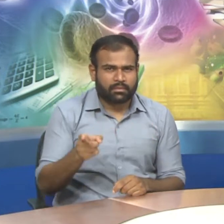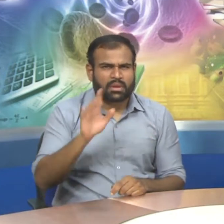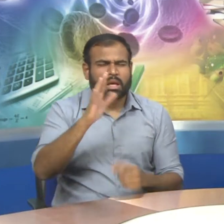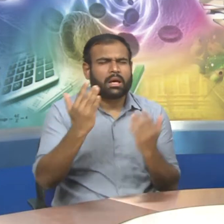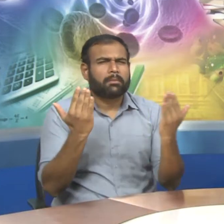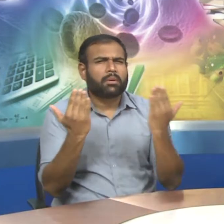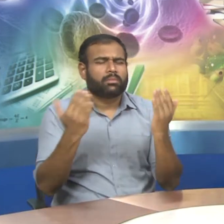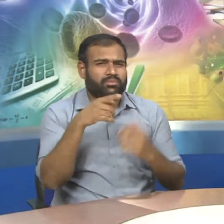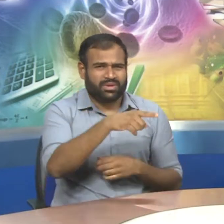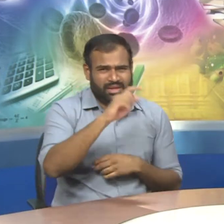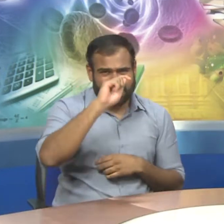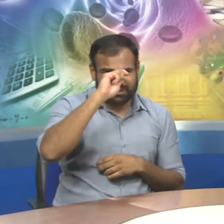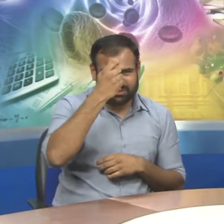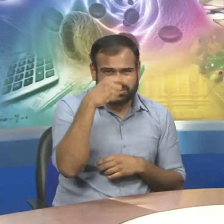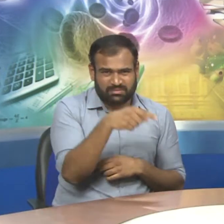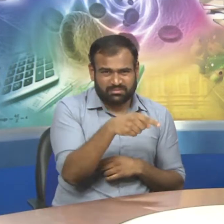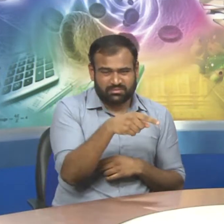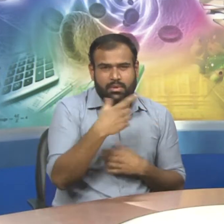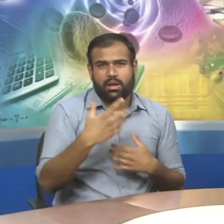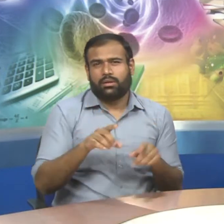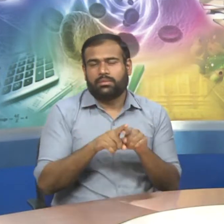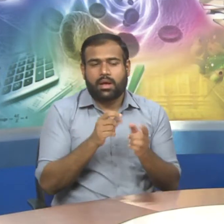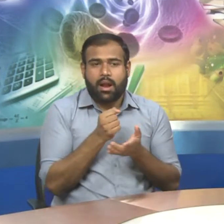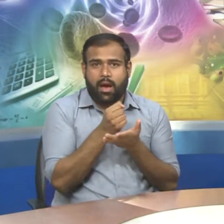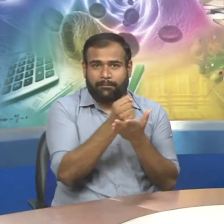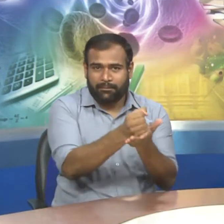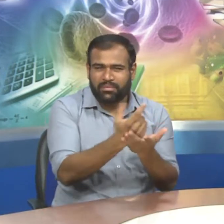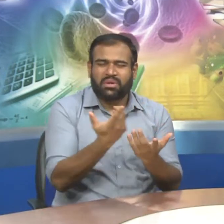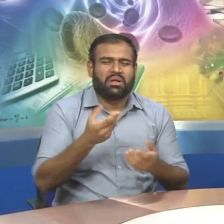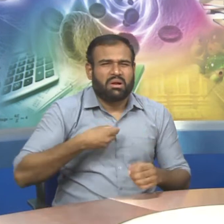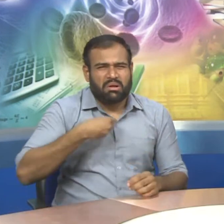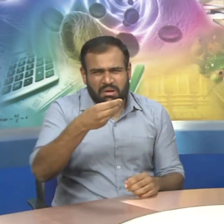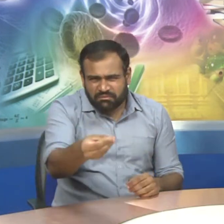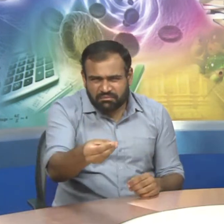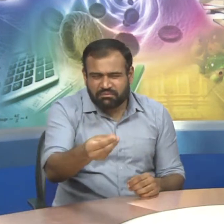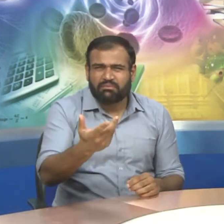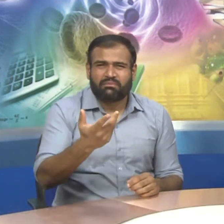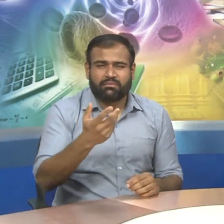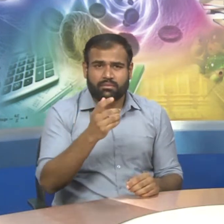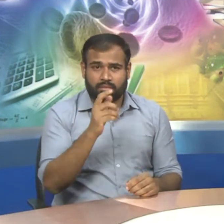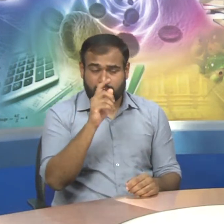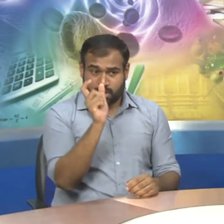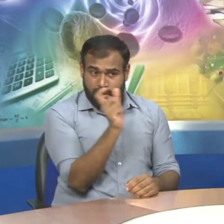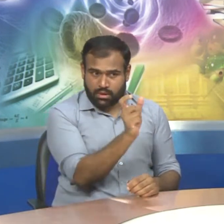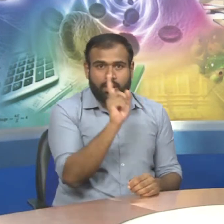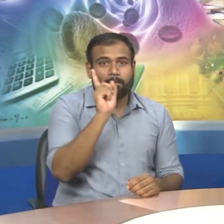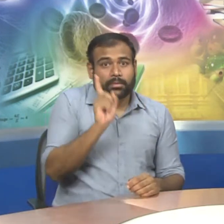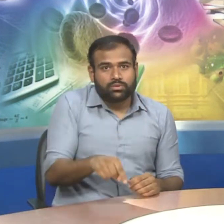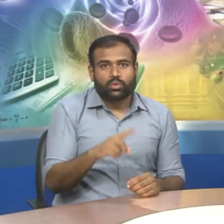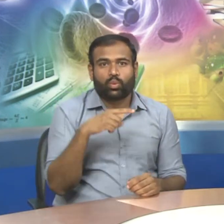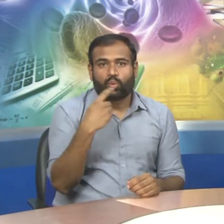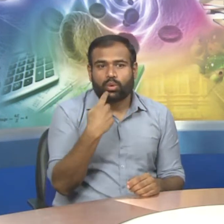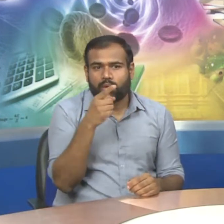We can easily understand that when comparing with English, it is important to mention who is helping